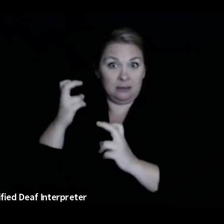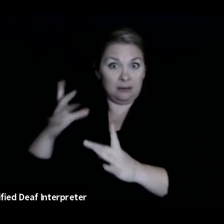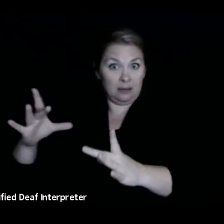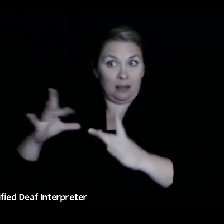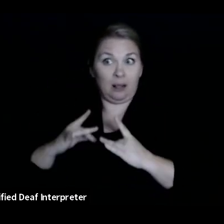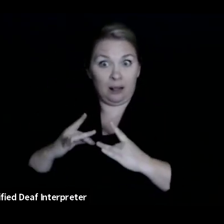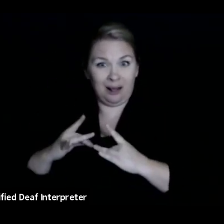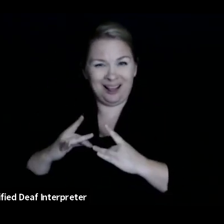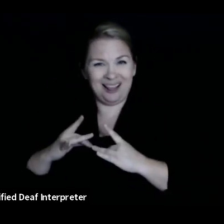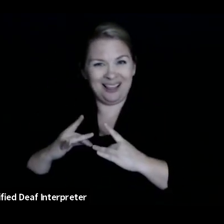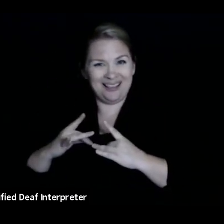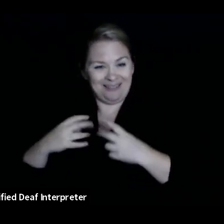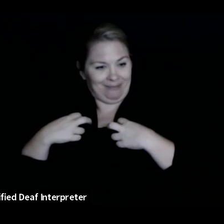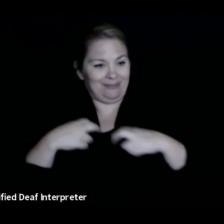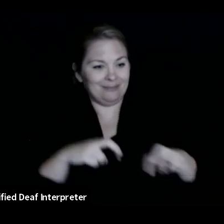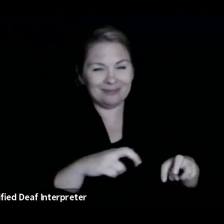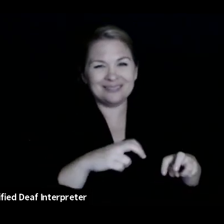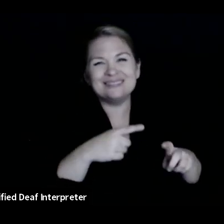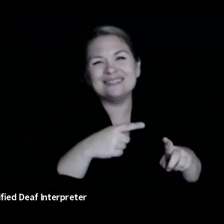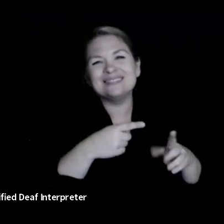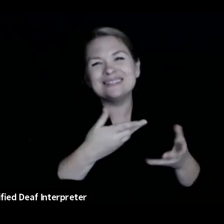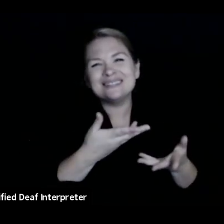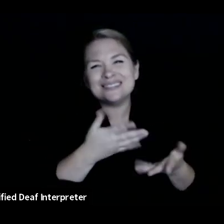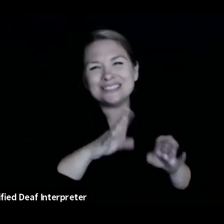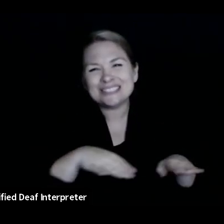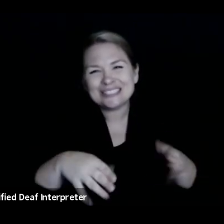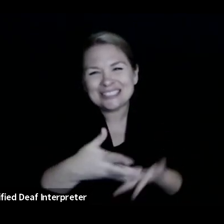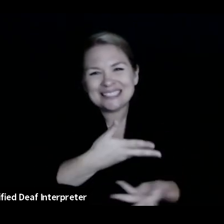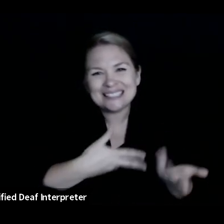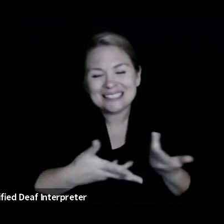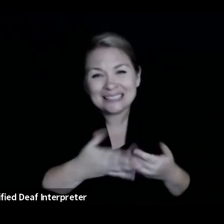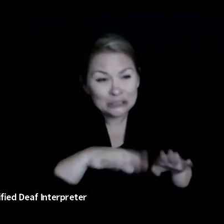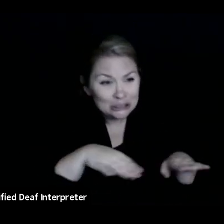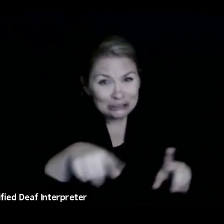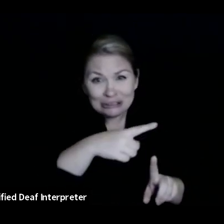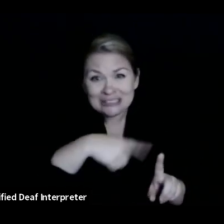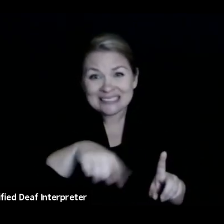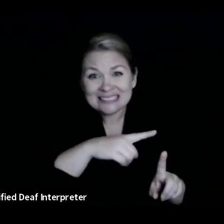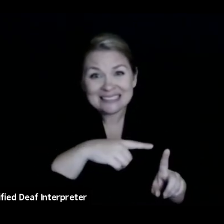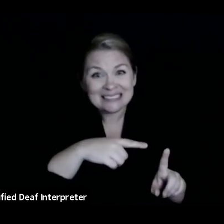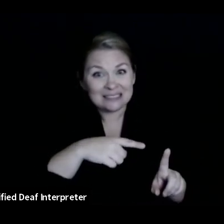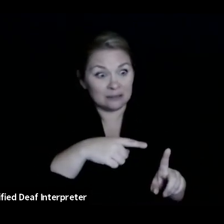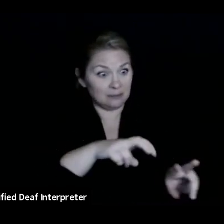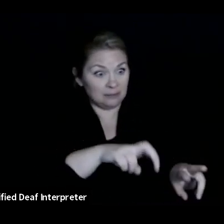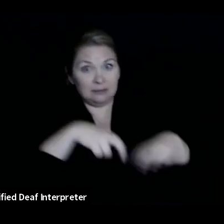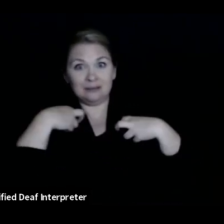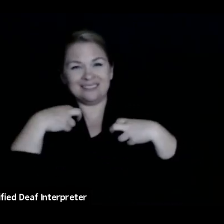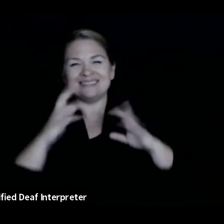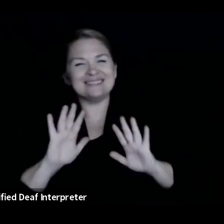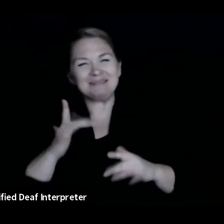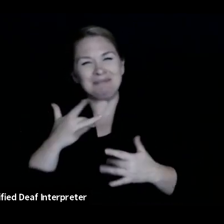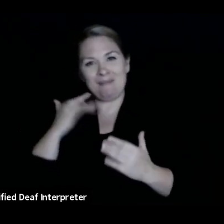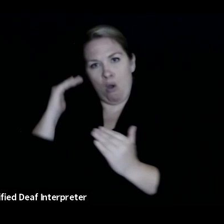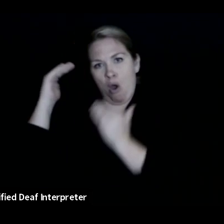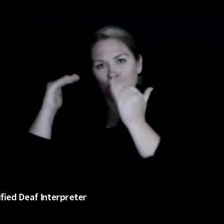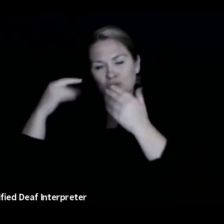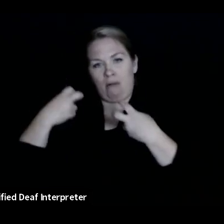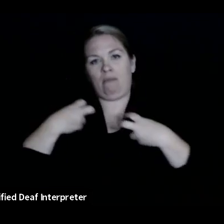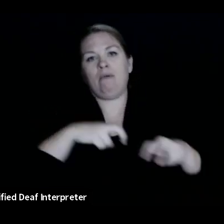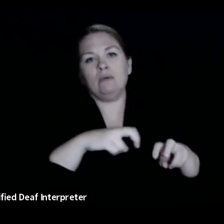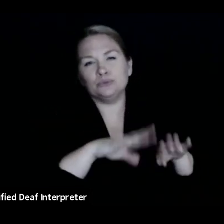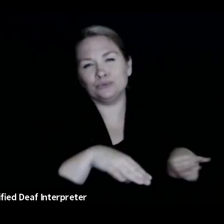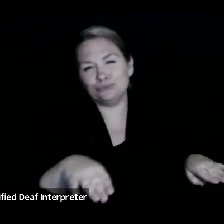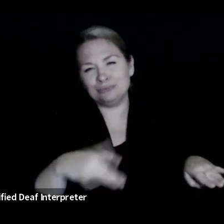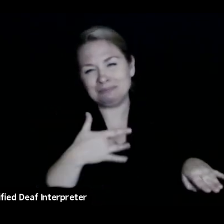children. And certainly when some of the studies from Asia that looked at household